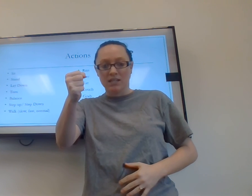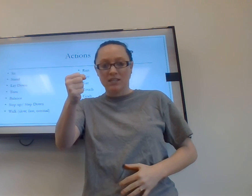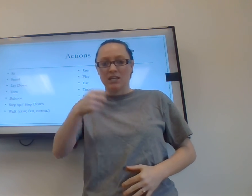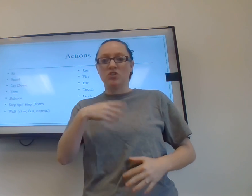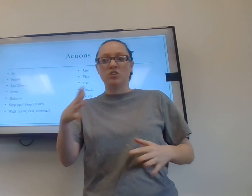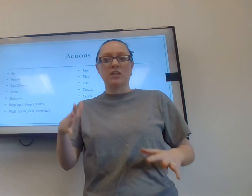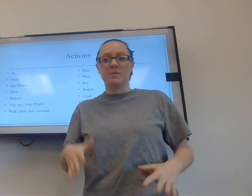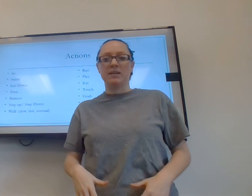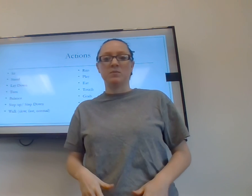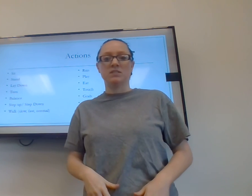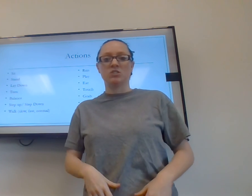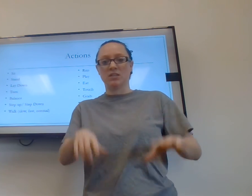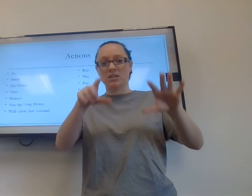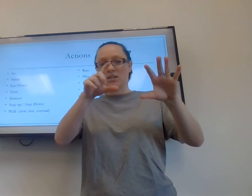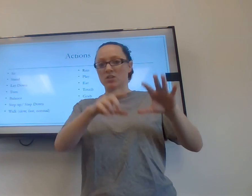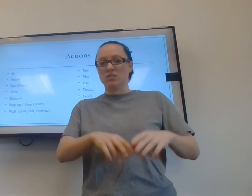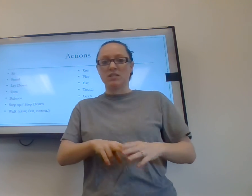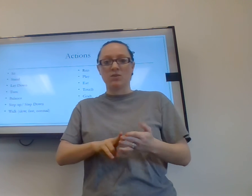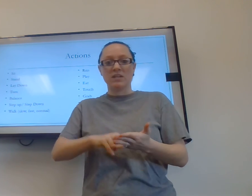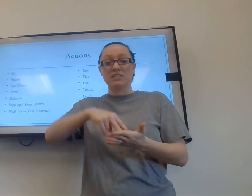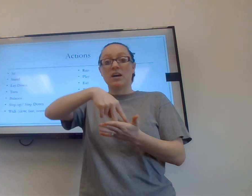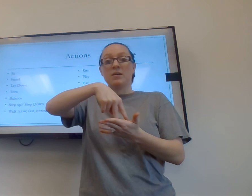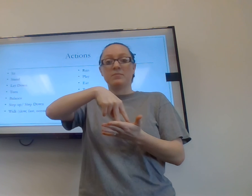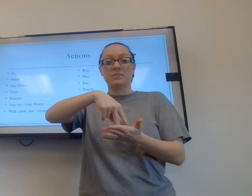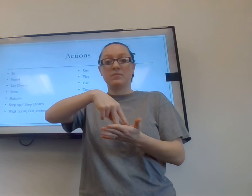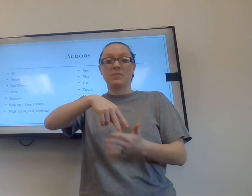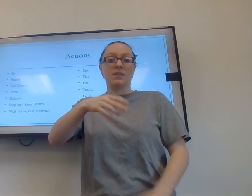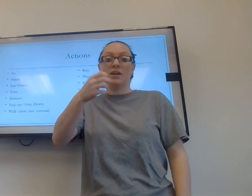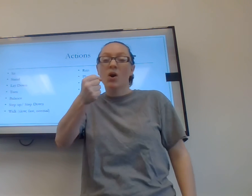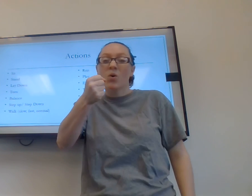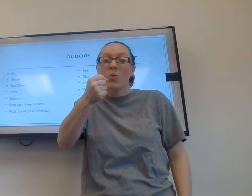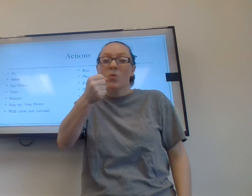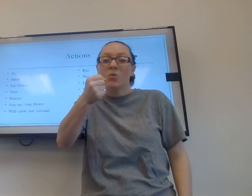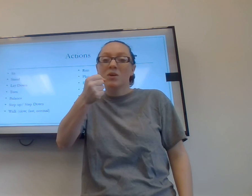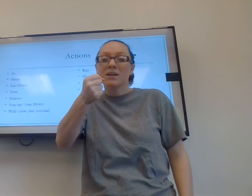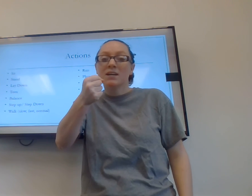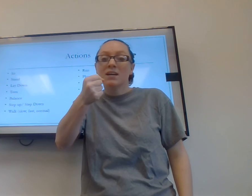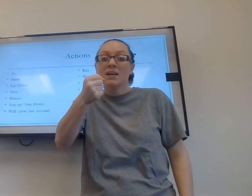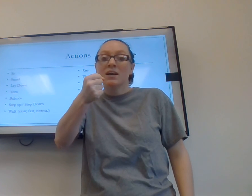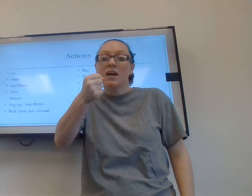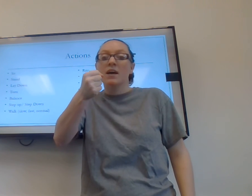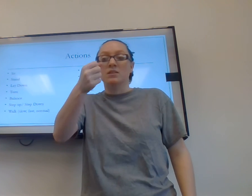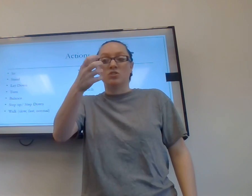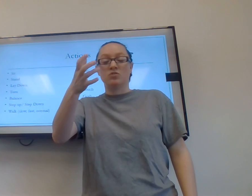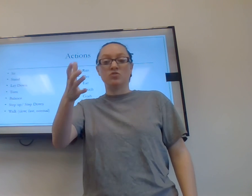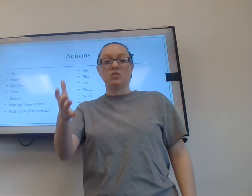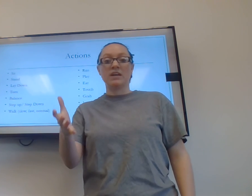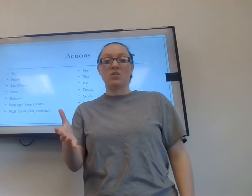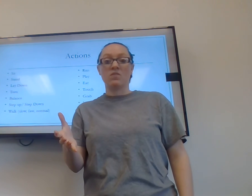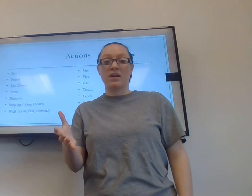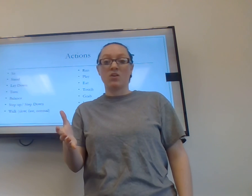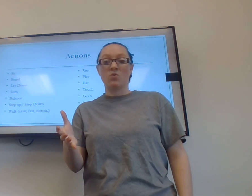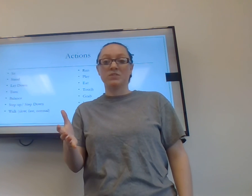and you can do that for any position. You can say raise up, and then hold, and then as soon as you let go of that hold